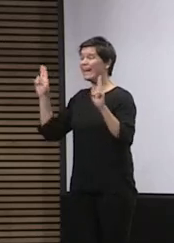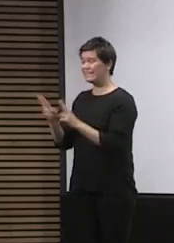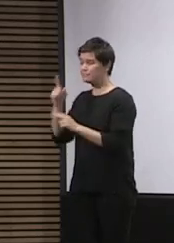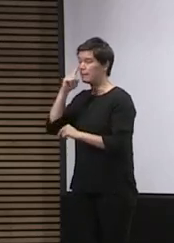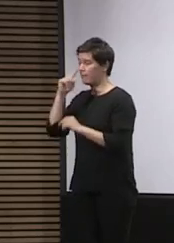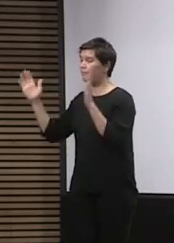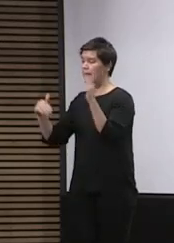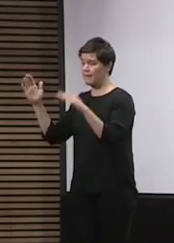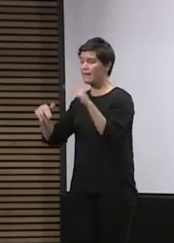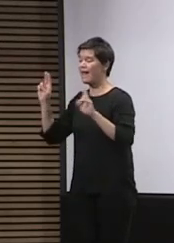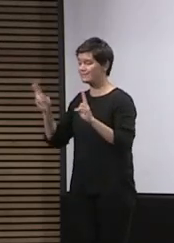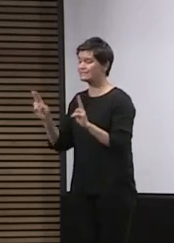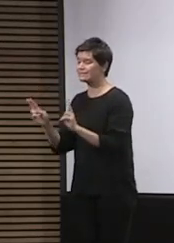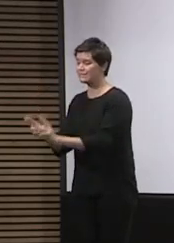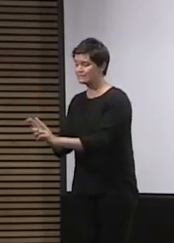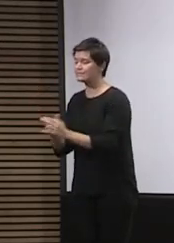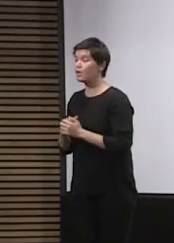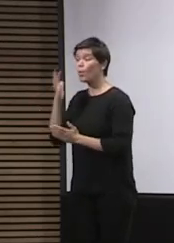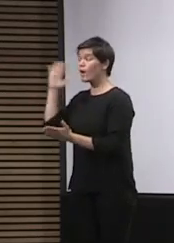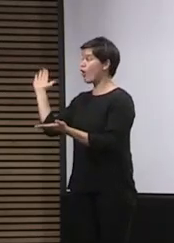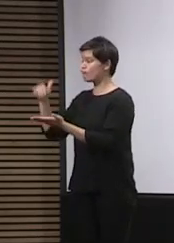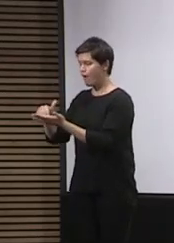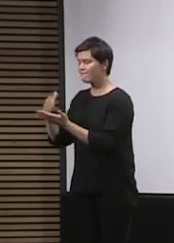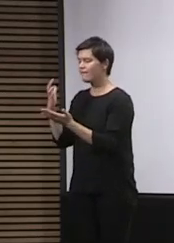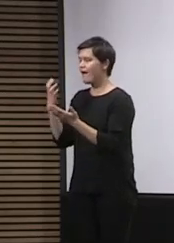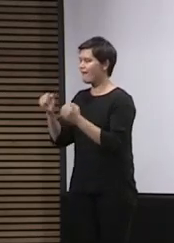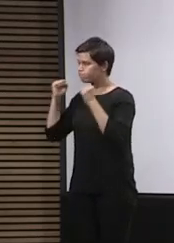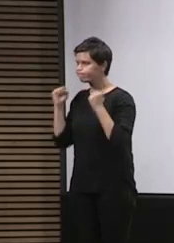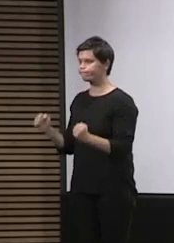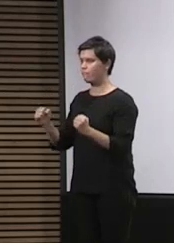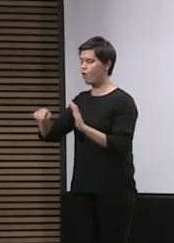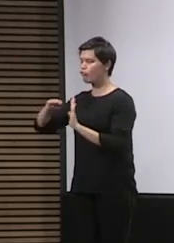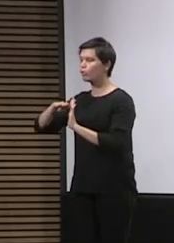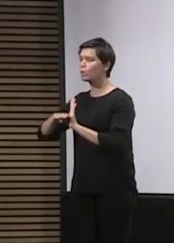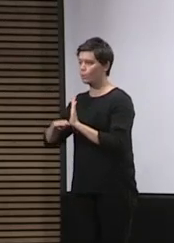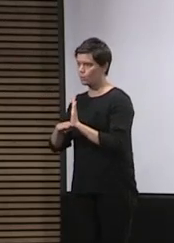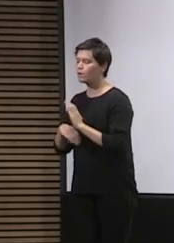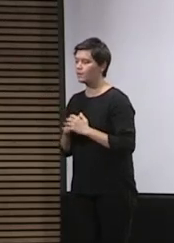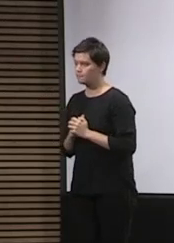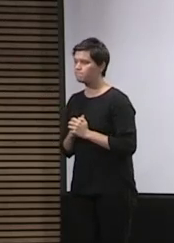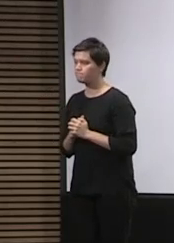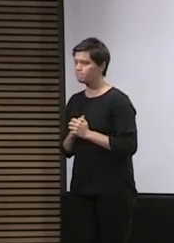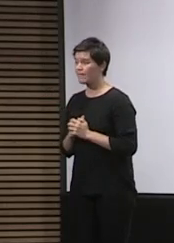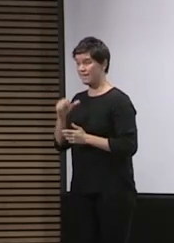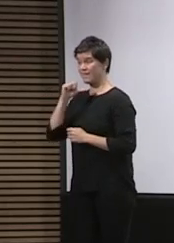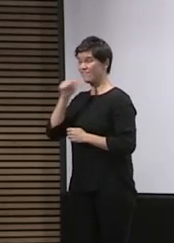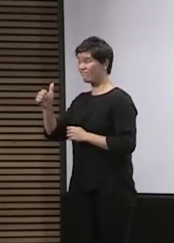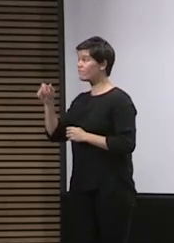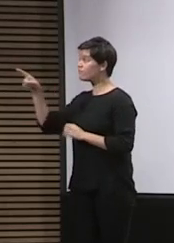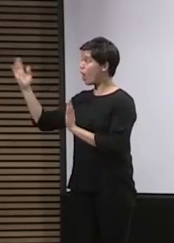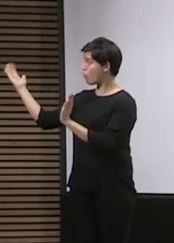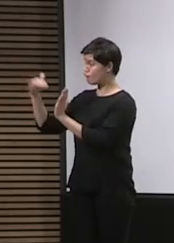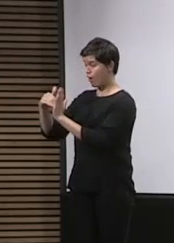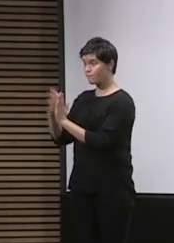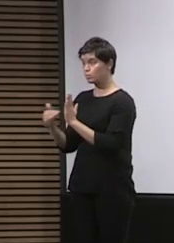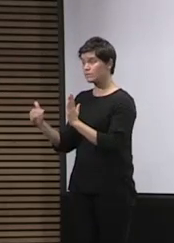really strict guidance that is being applied. So for those people that are coming back into the country, the expectation